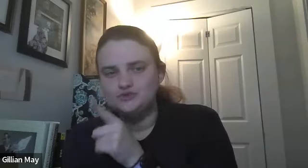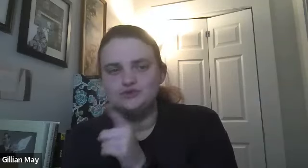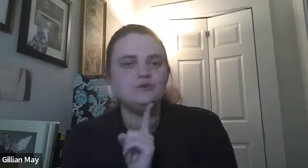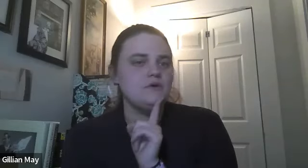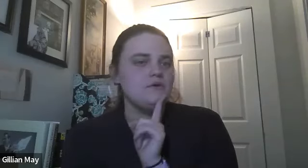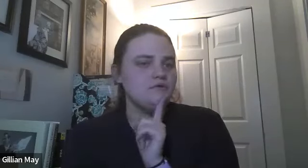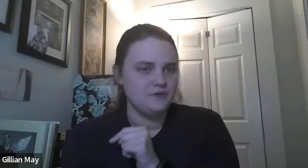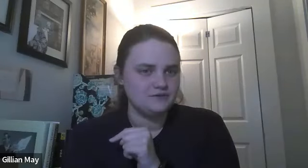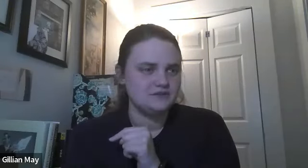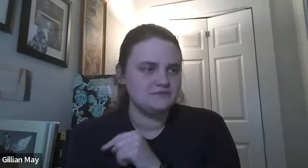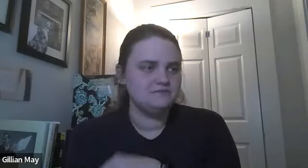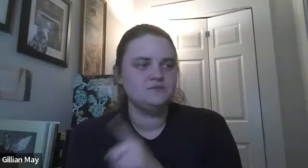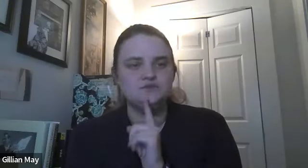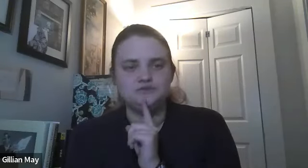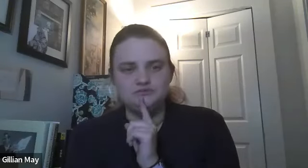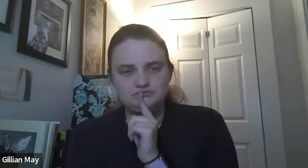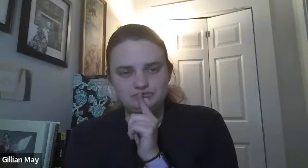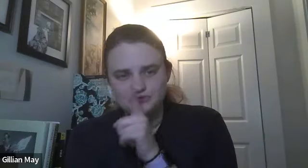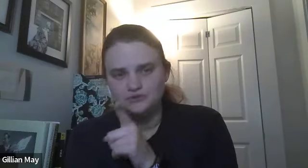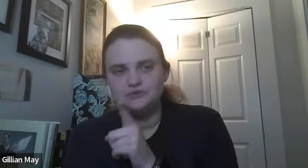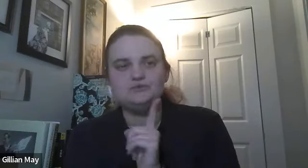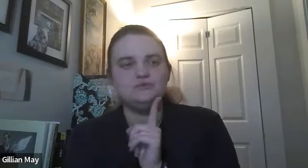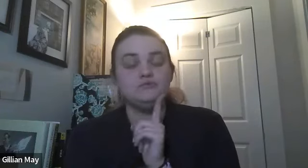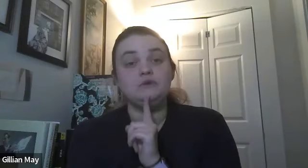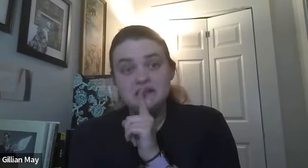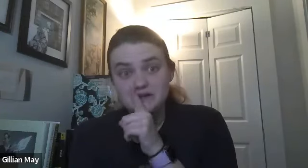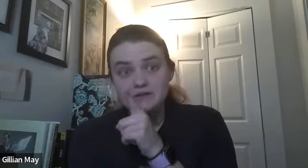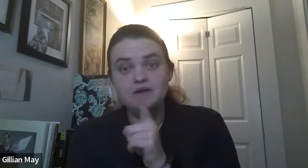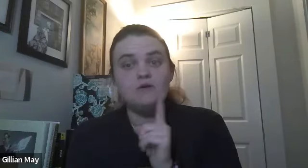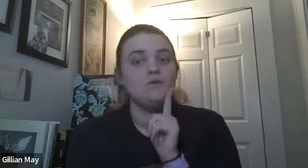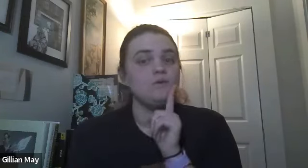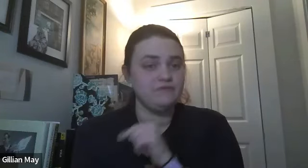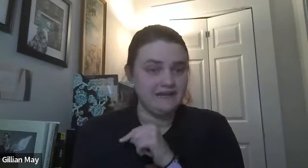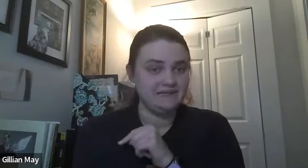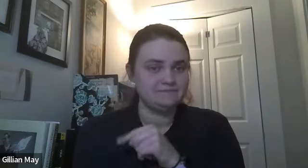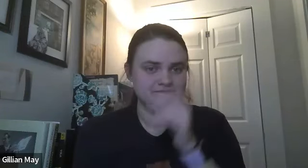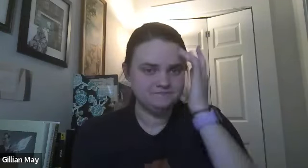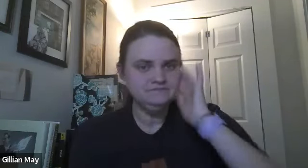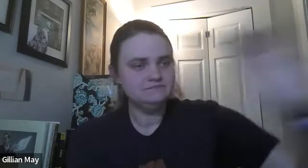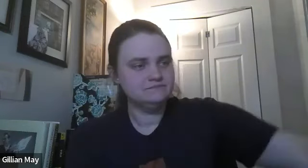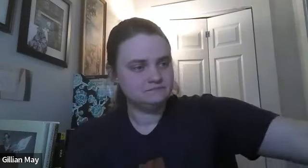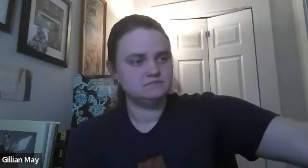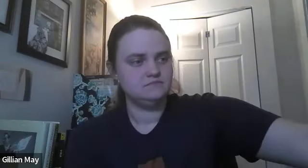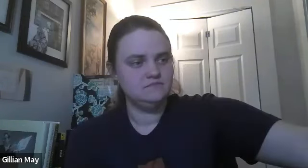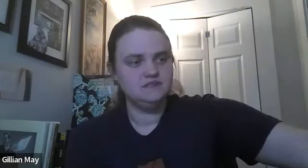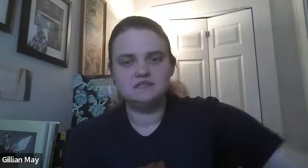true or false? True, real, or fake? Excuse